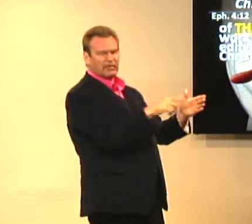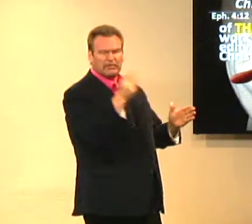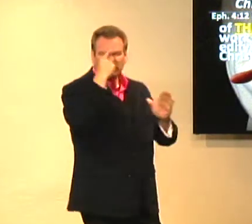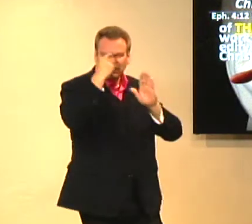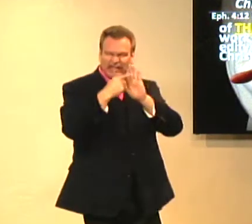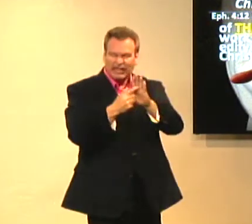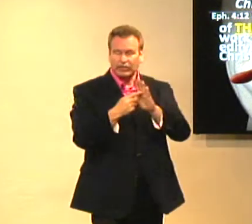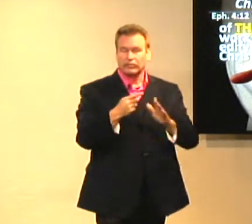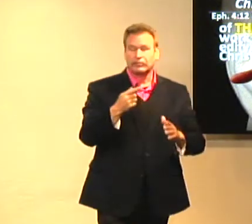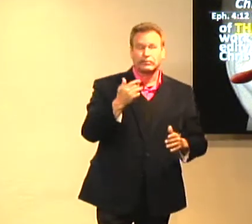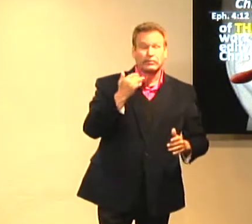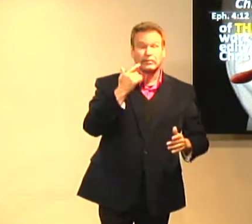his church.